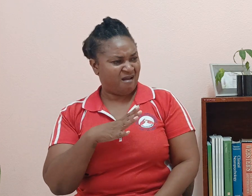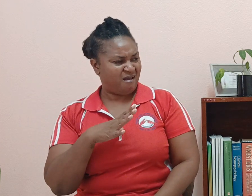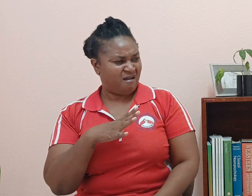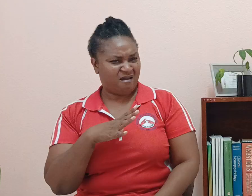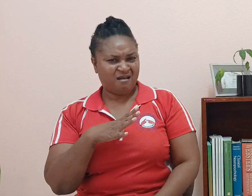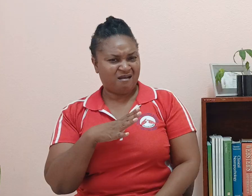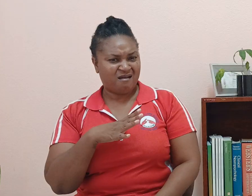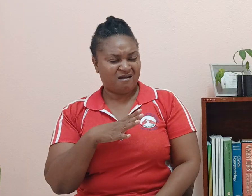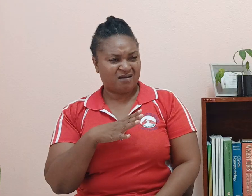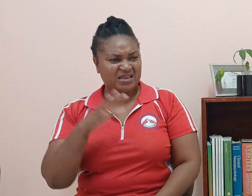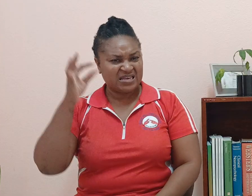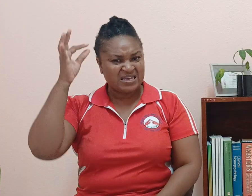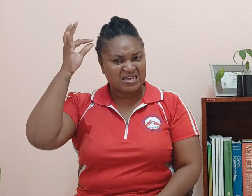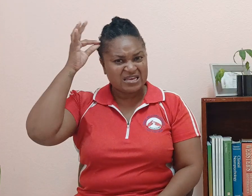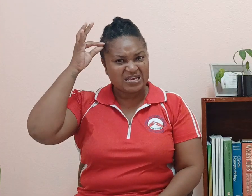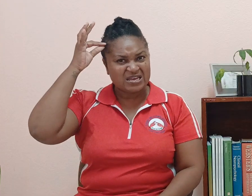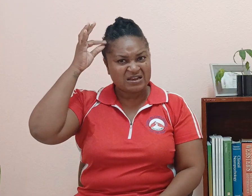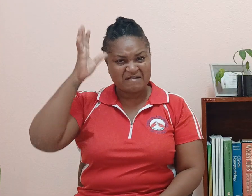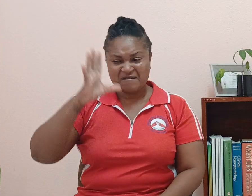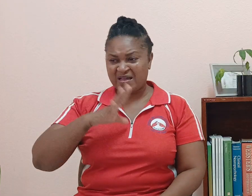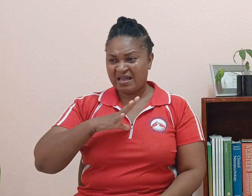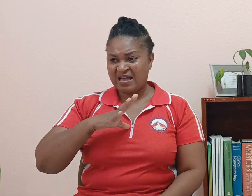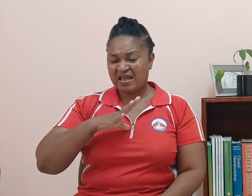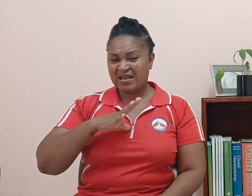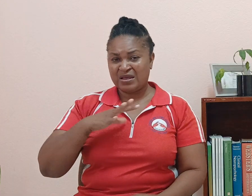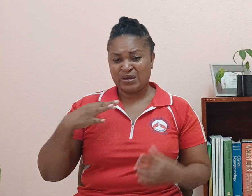Their hair and clothes were not burned,